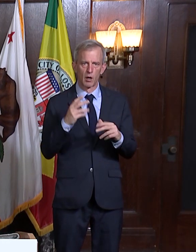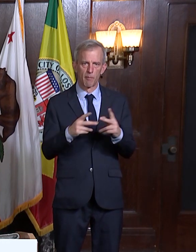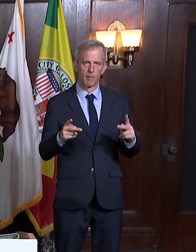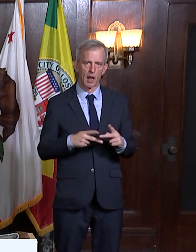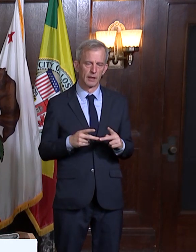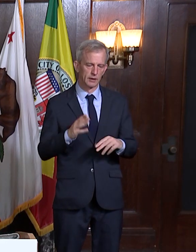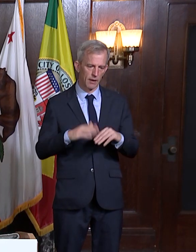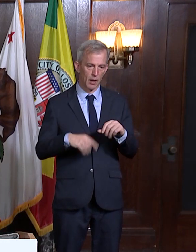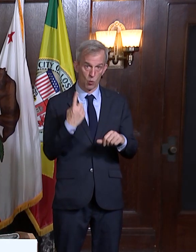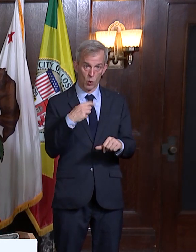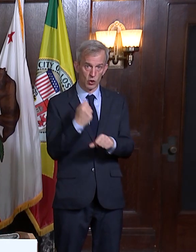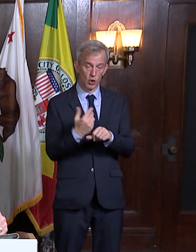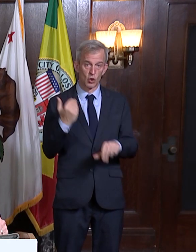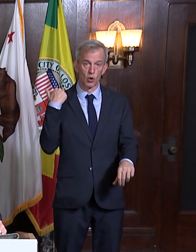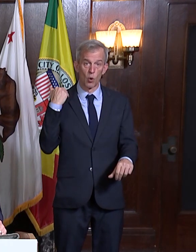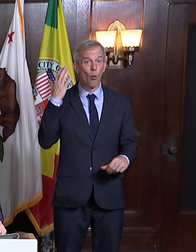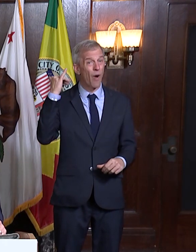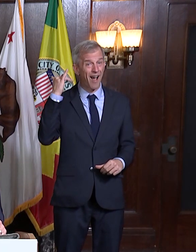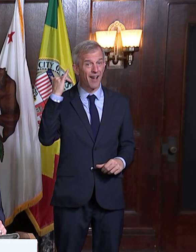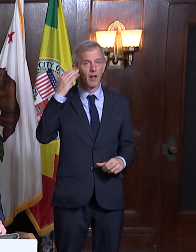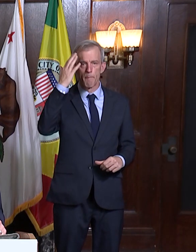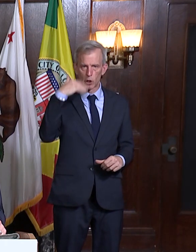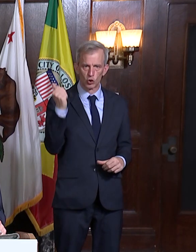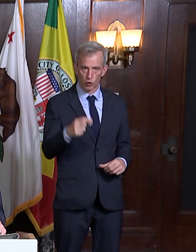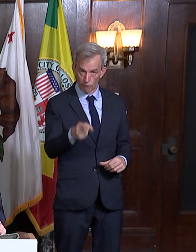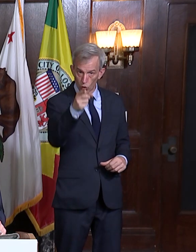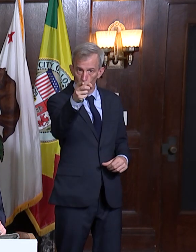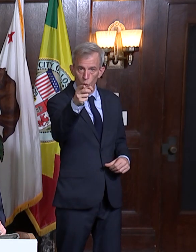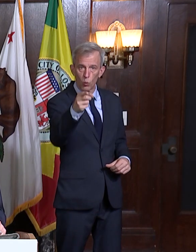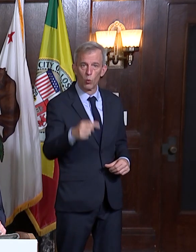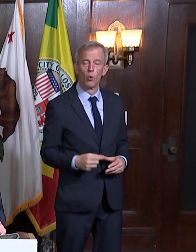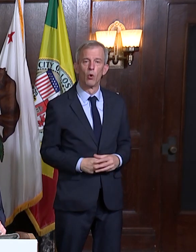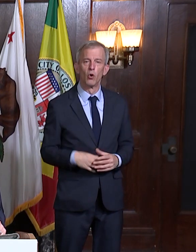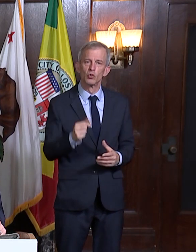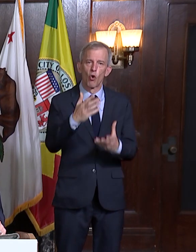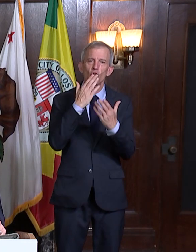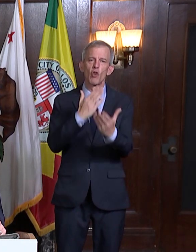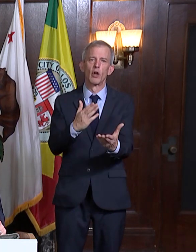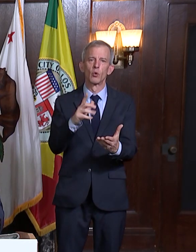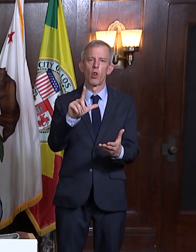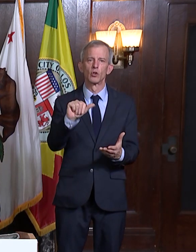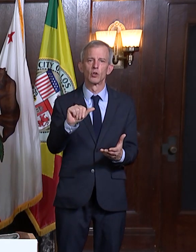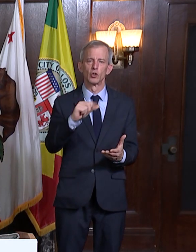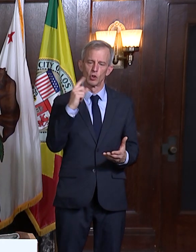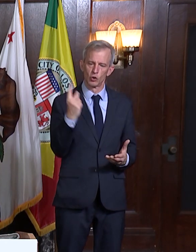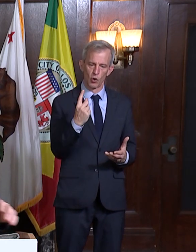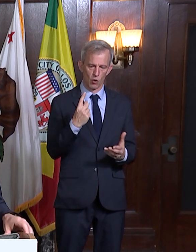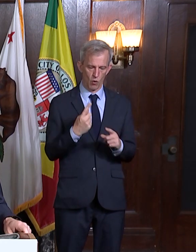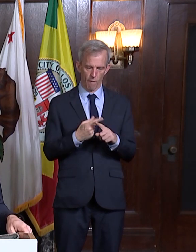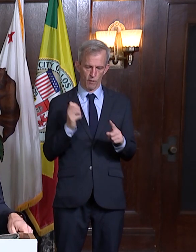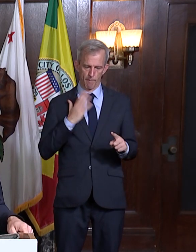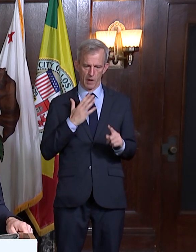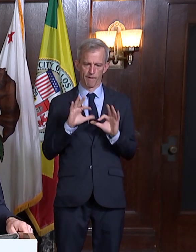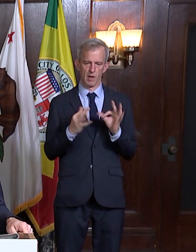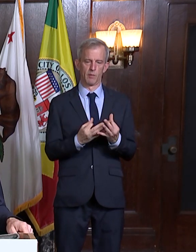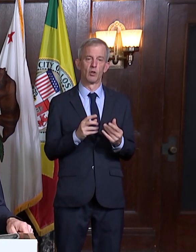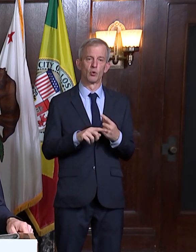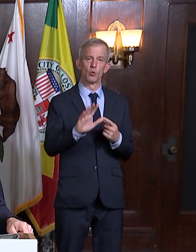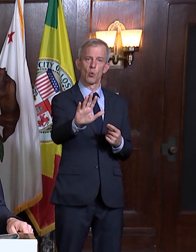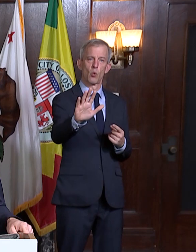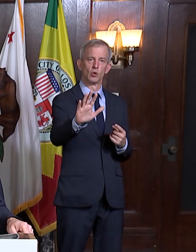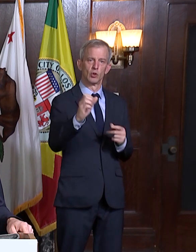ago, and that's because of you. So thank you, Los Angeles, and as always, from my family to yours,